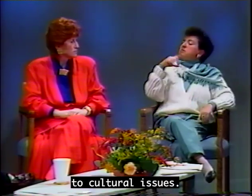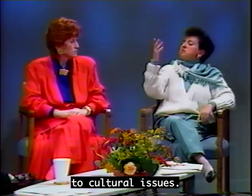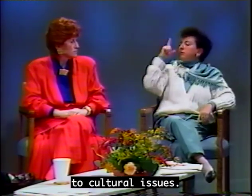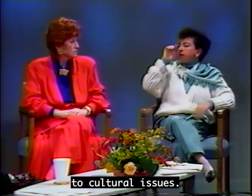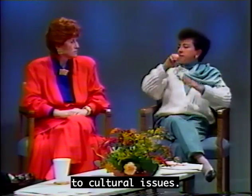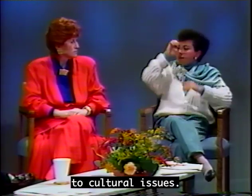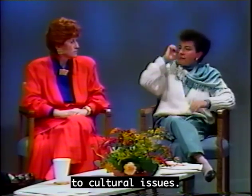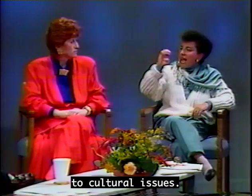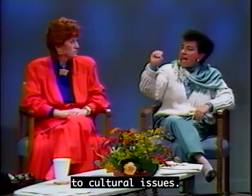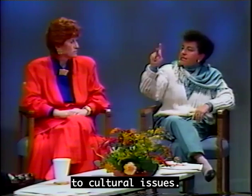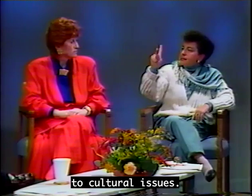cultural issues.